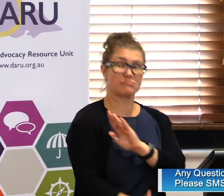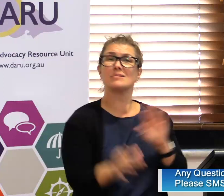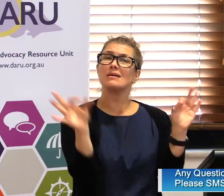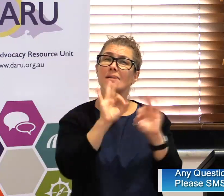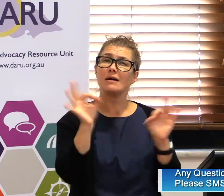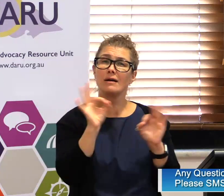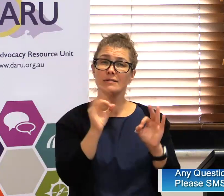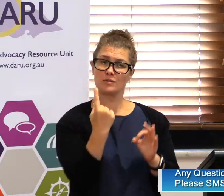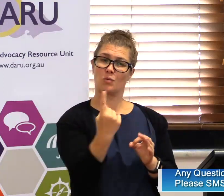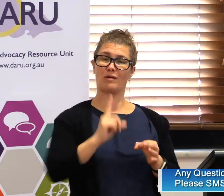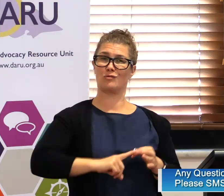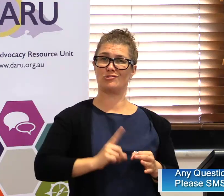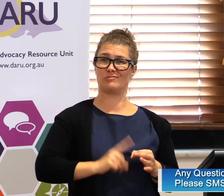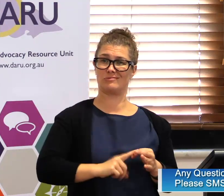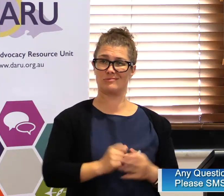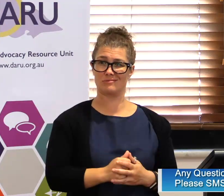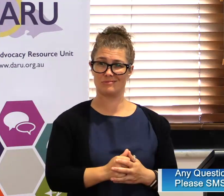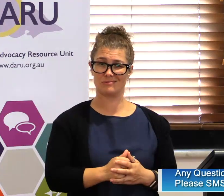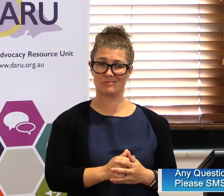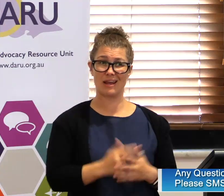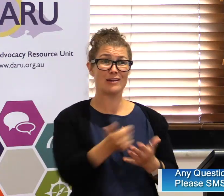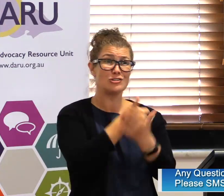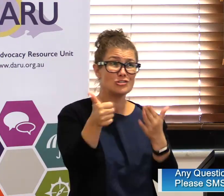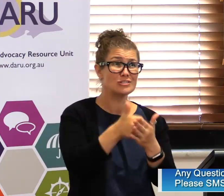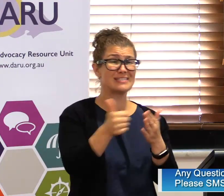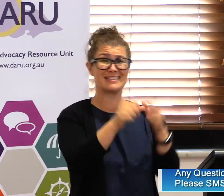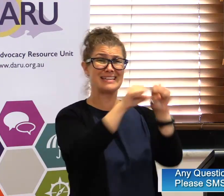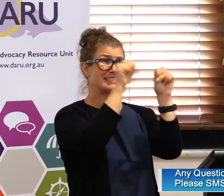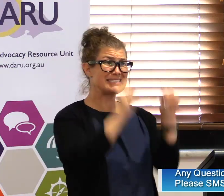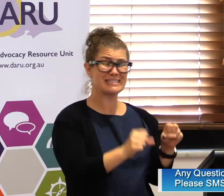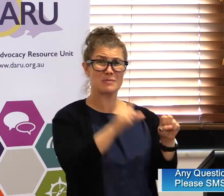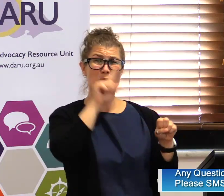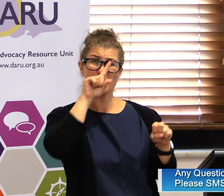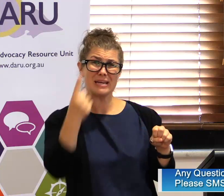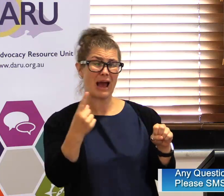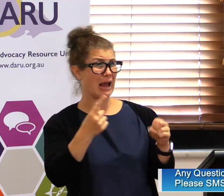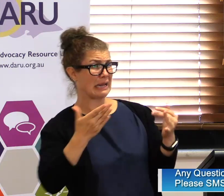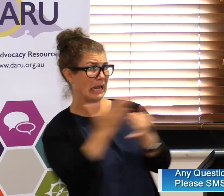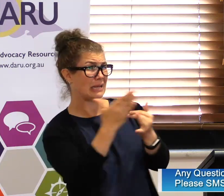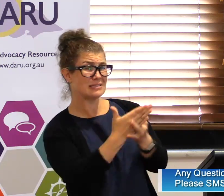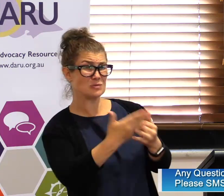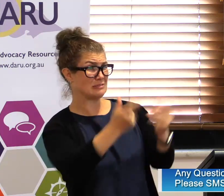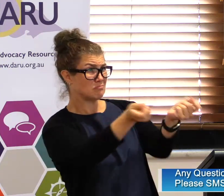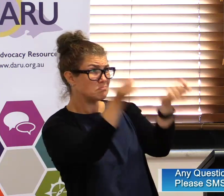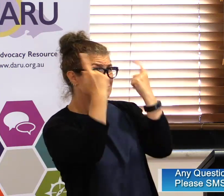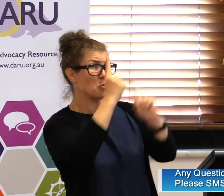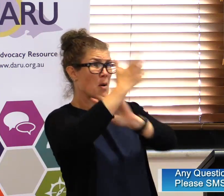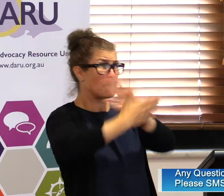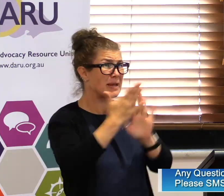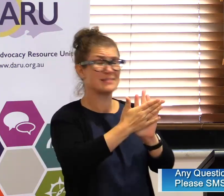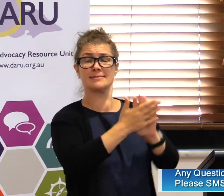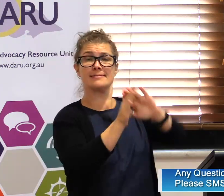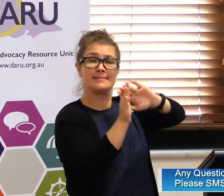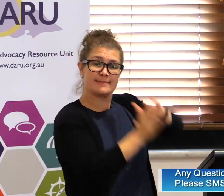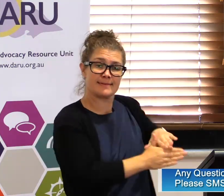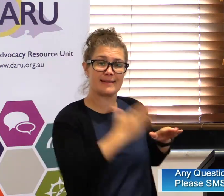our systems so complex and impenetrable, going, get back to what the fundamental purpose is, and we're actually